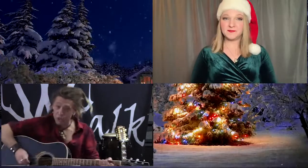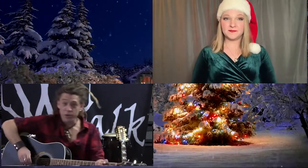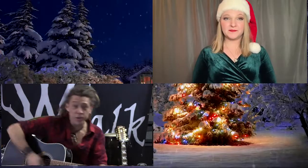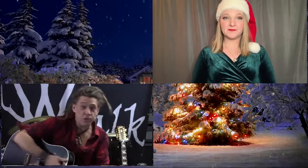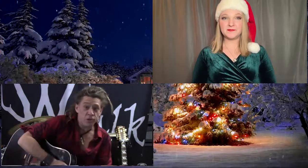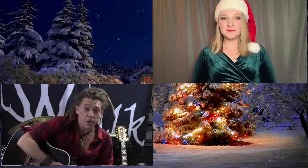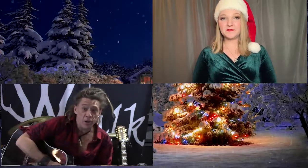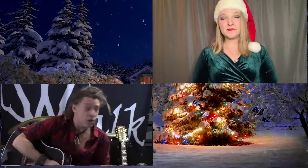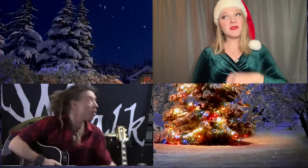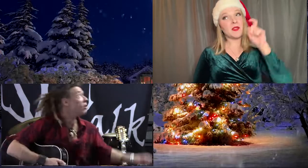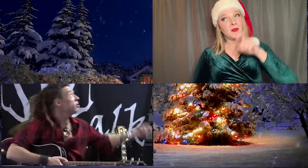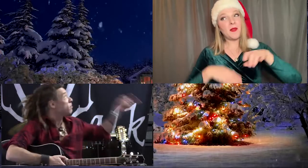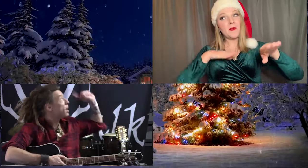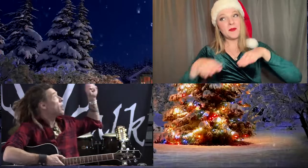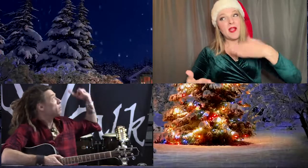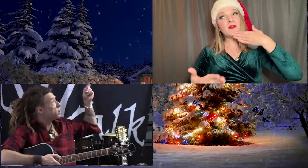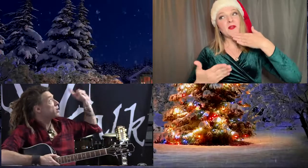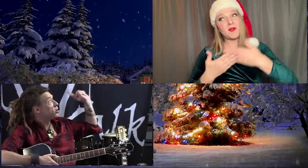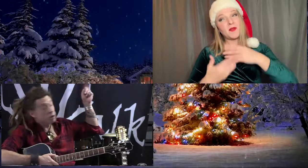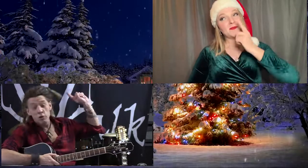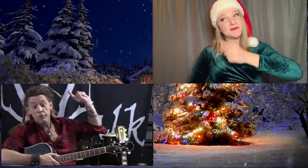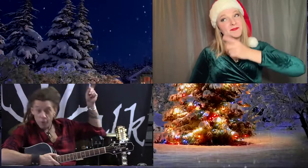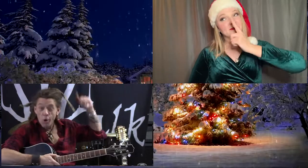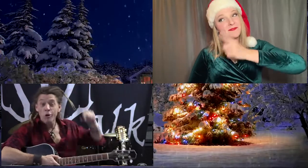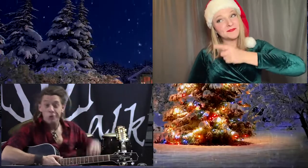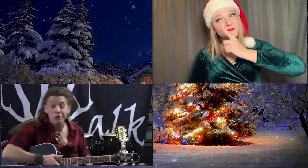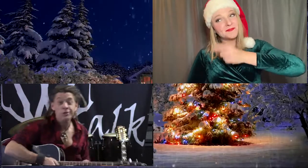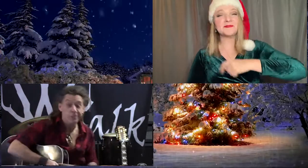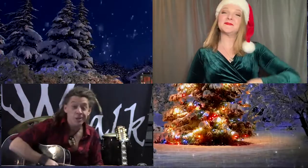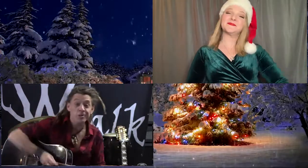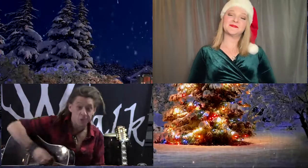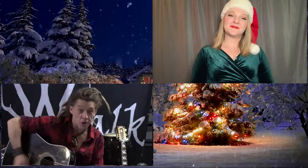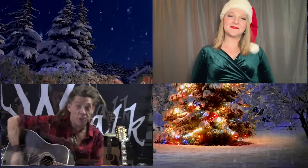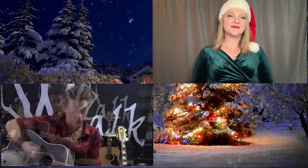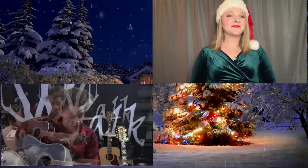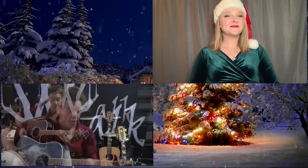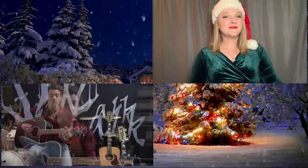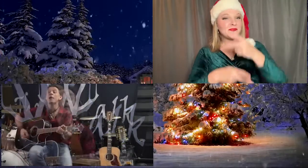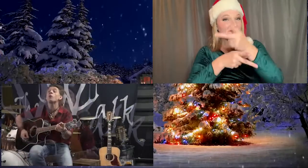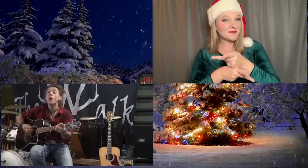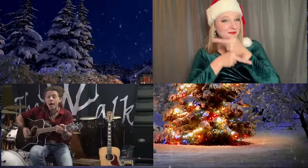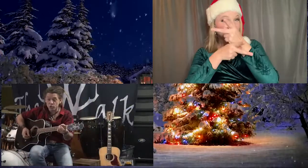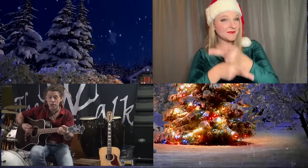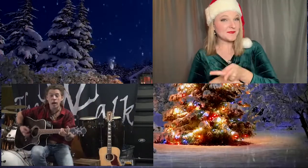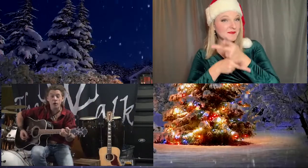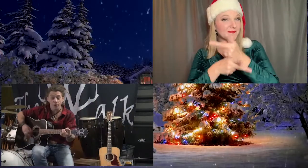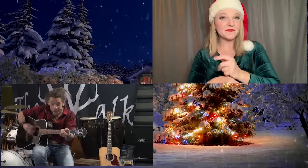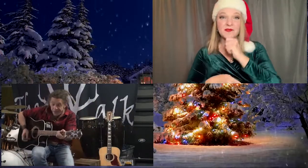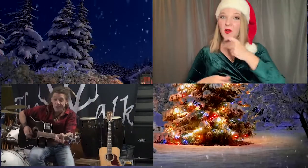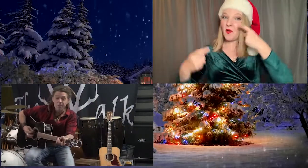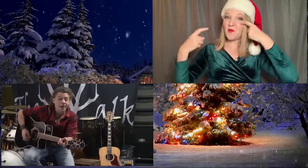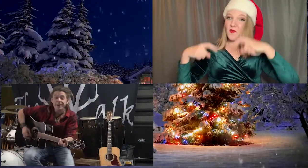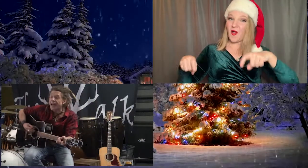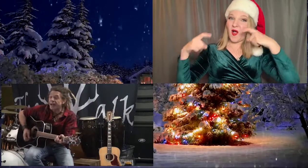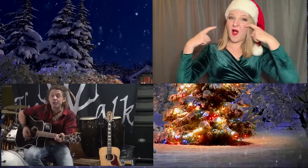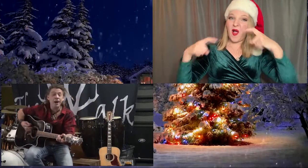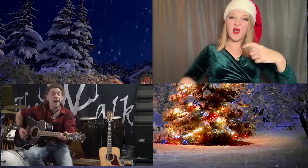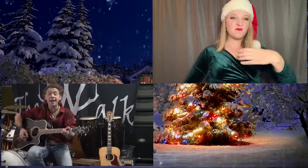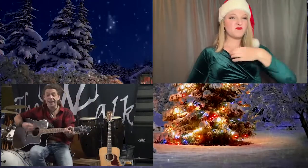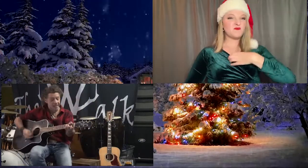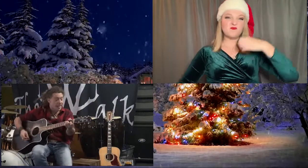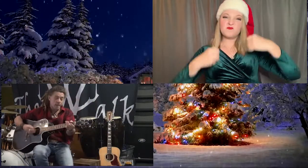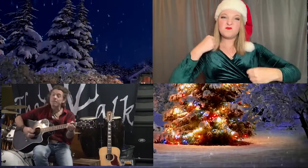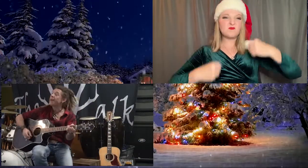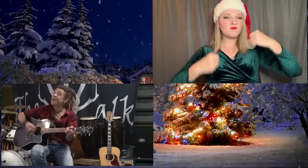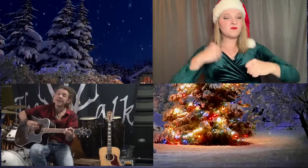For goodness sake, yeah, you better be good for goodness sake. You better watch out, you better not